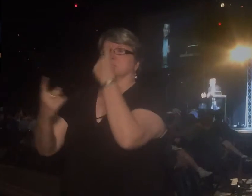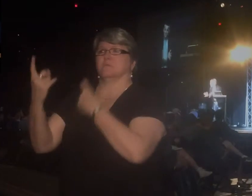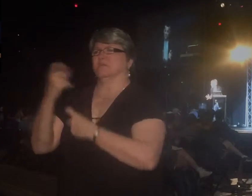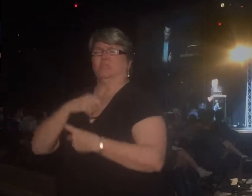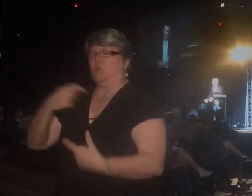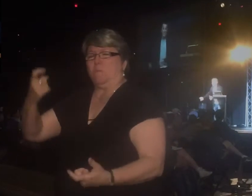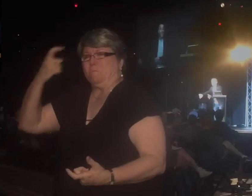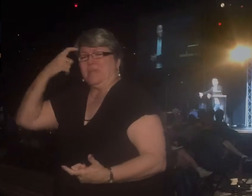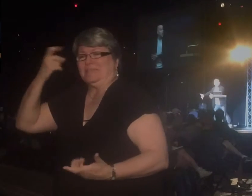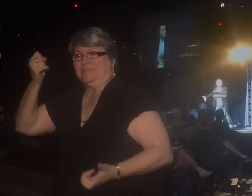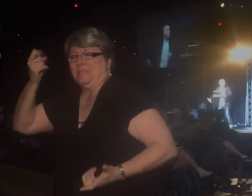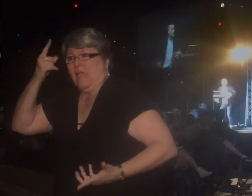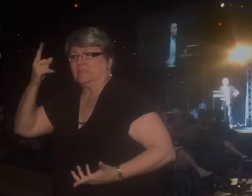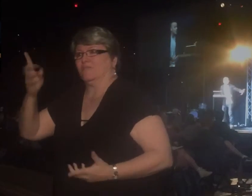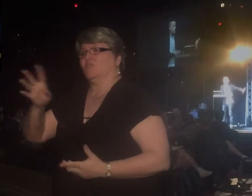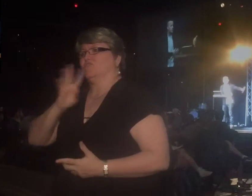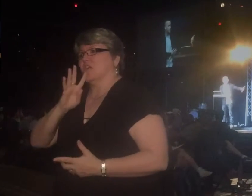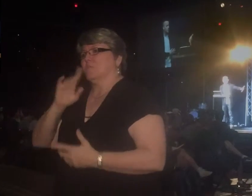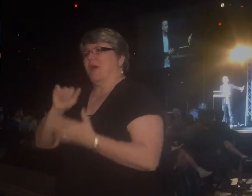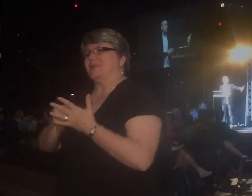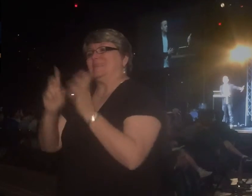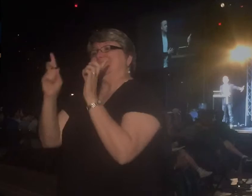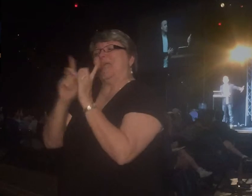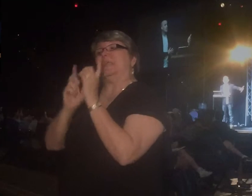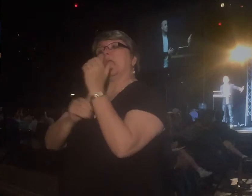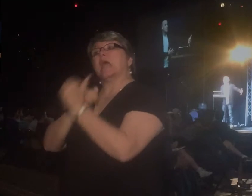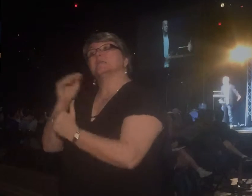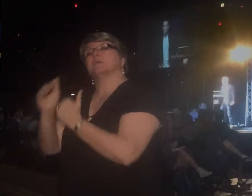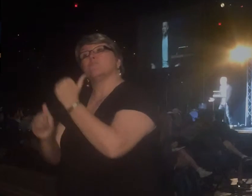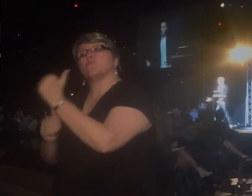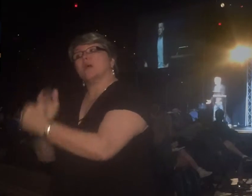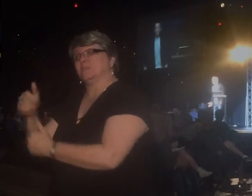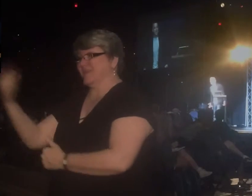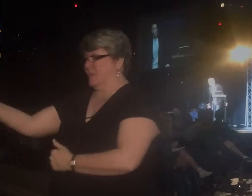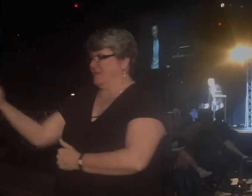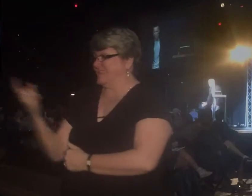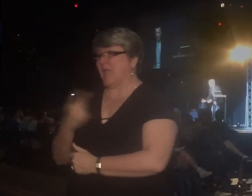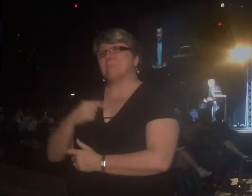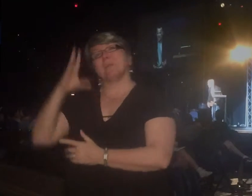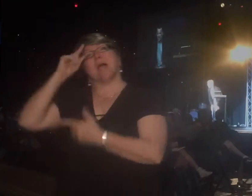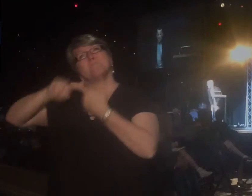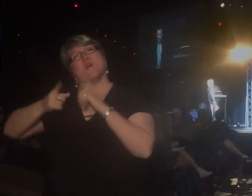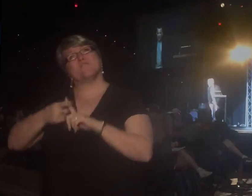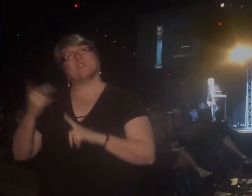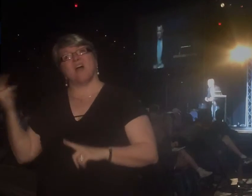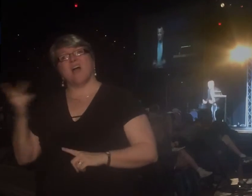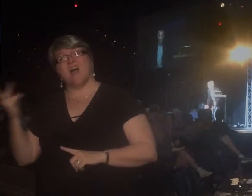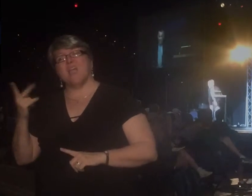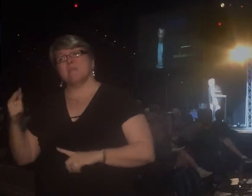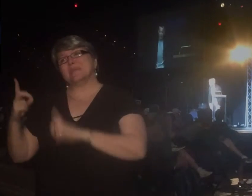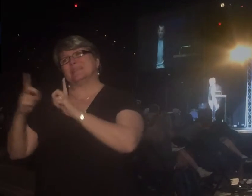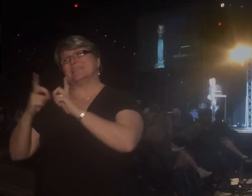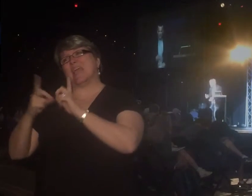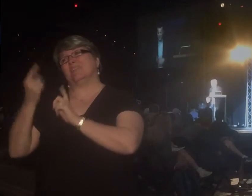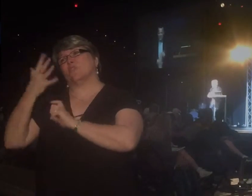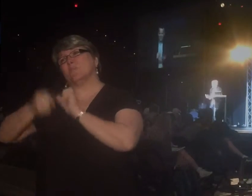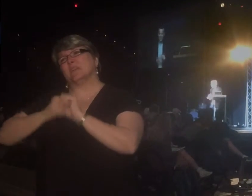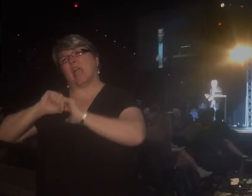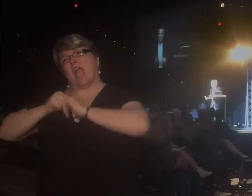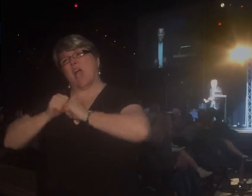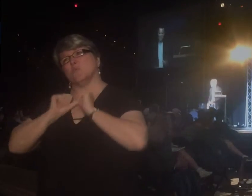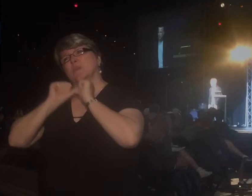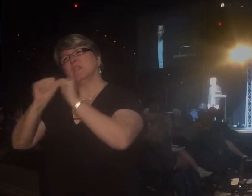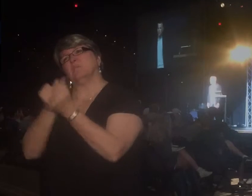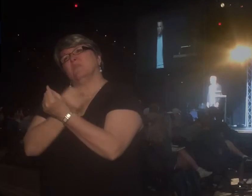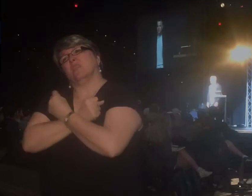questions from y'all that don't make sense if you think about dating as a process. Someone will come to me and say, hey, my boyfriend and I've been dating